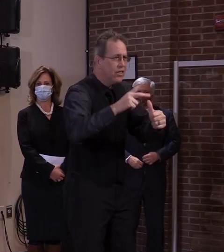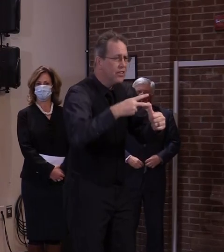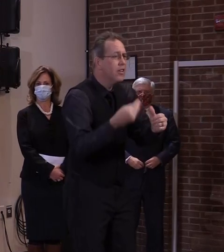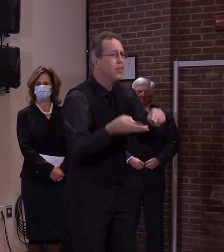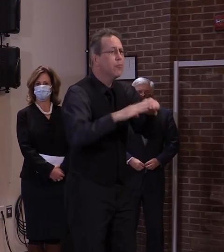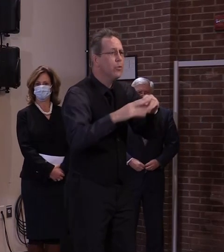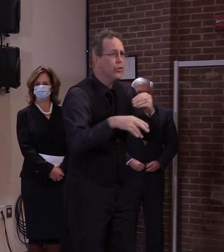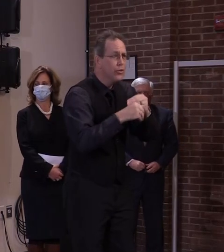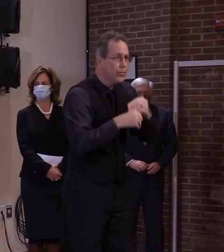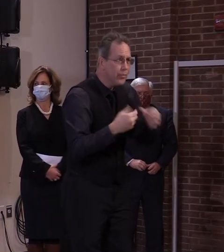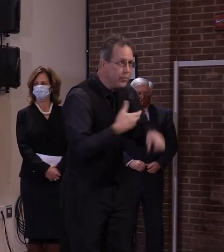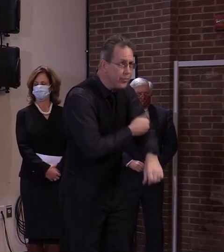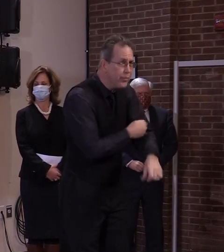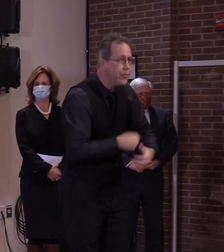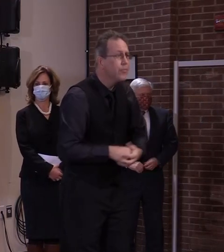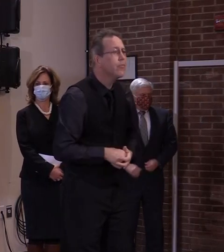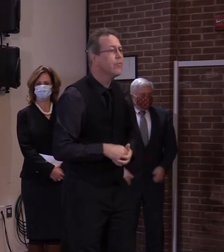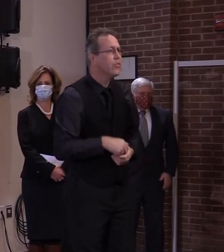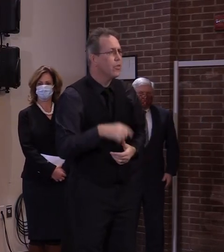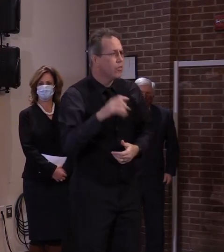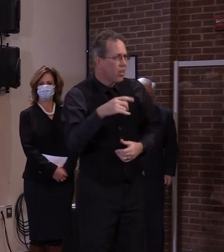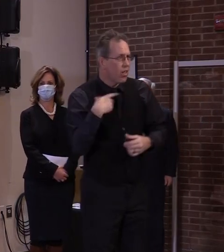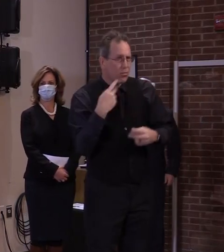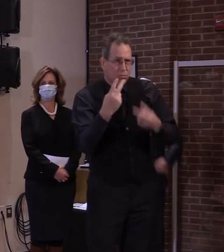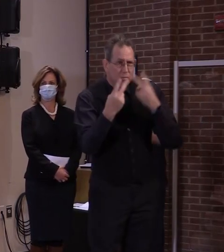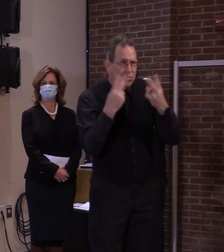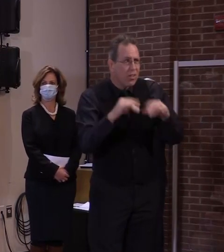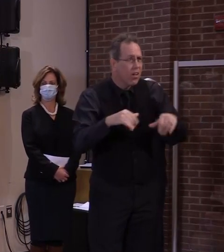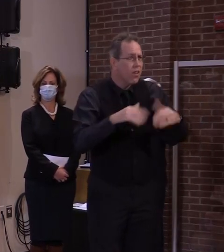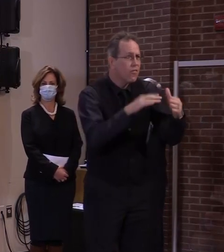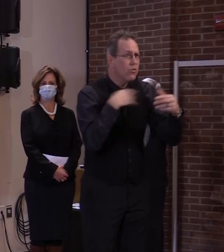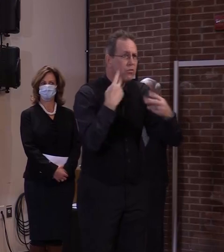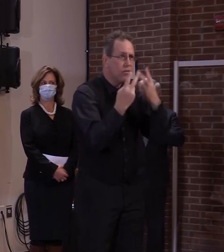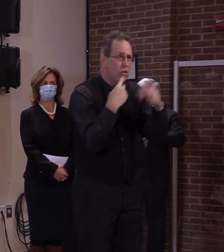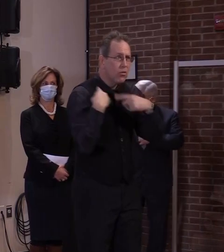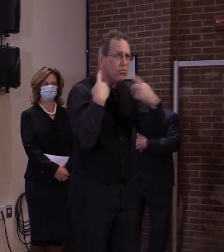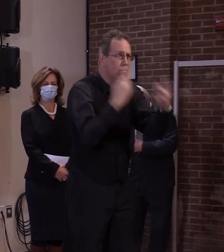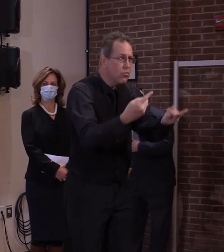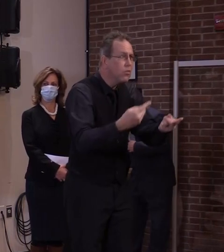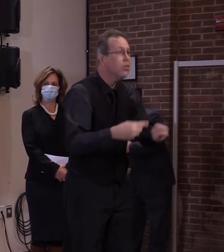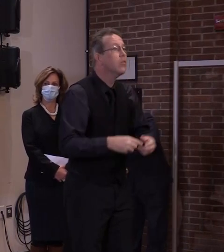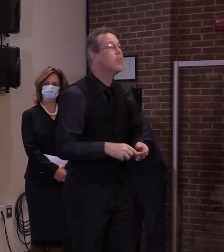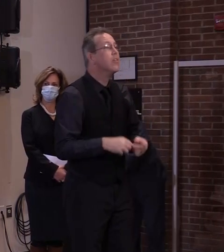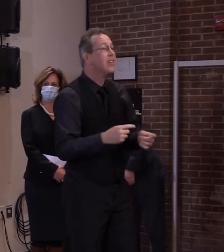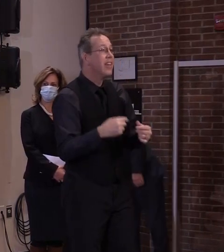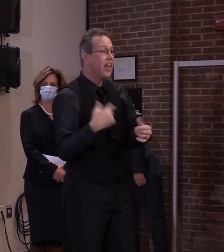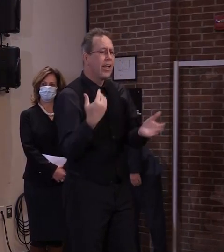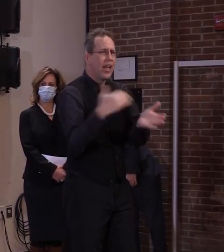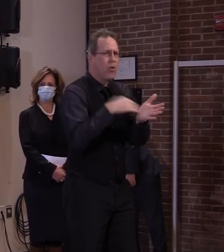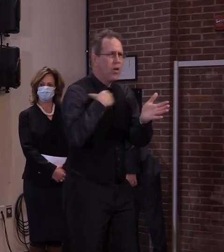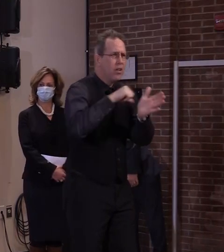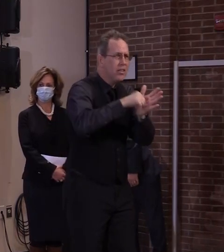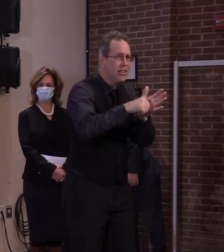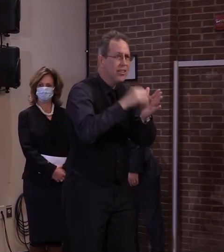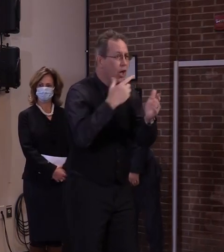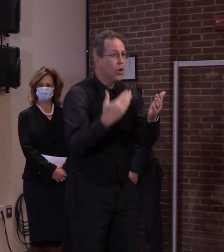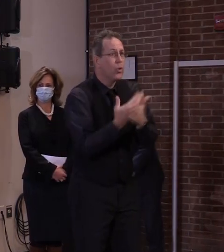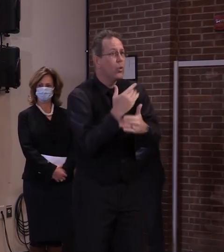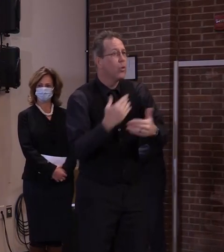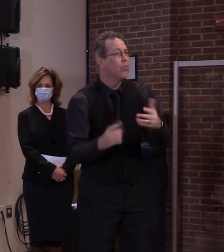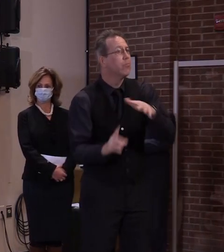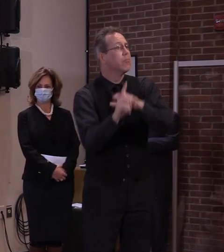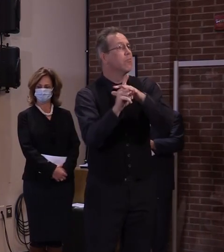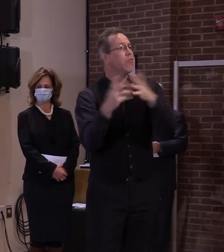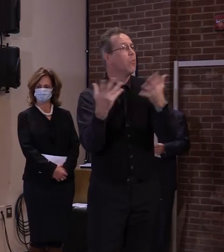anyone else. But now we're about to face another challenge. As we're seeing across the country, and in fact the